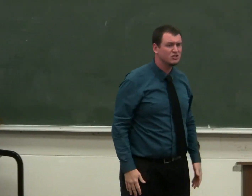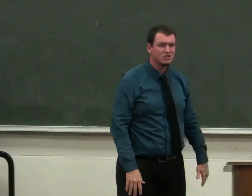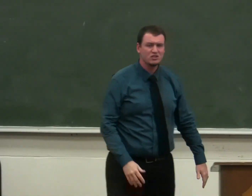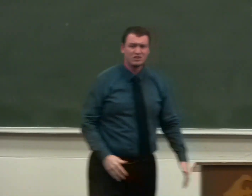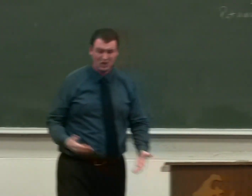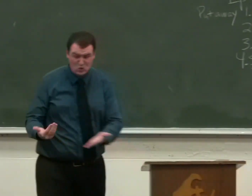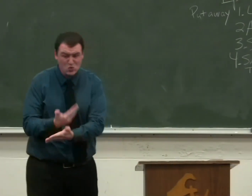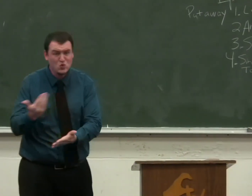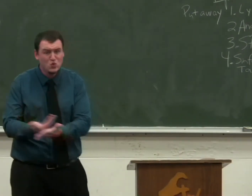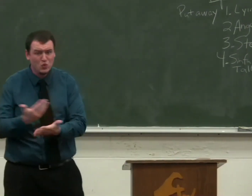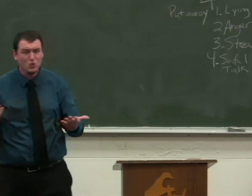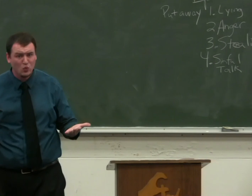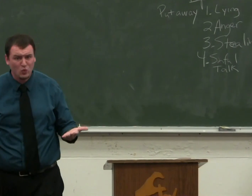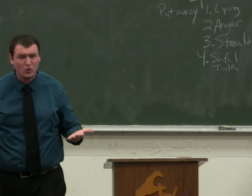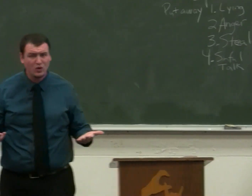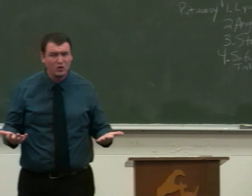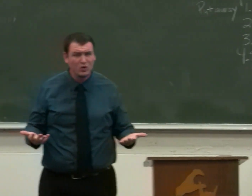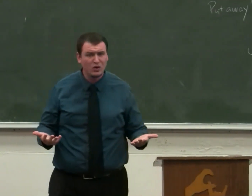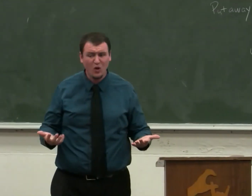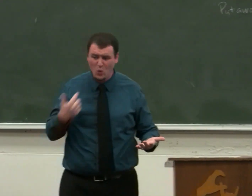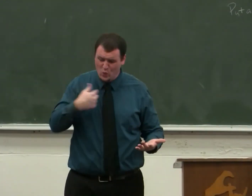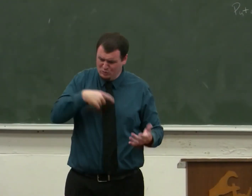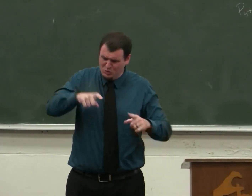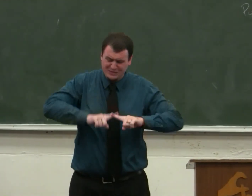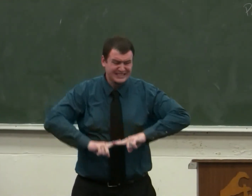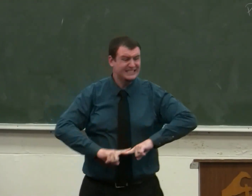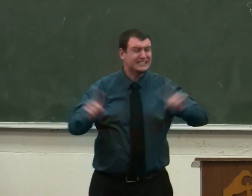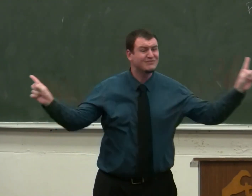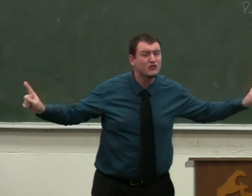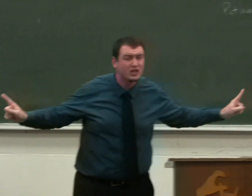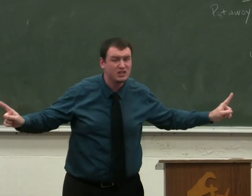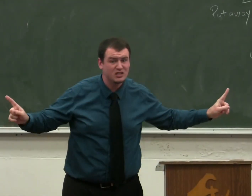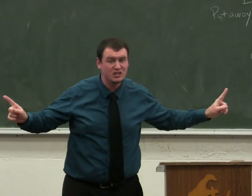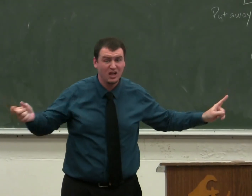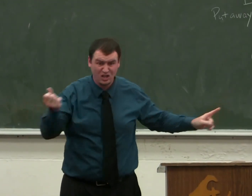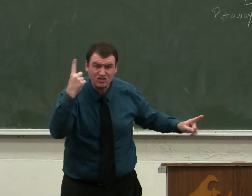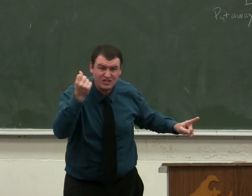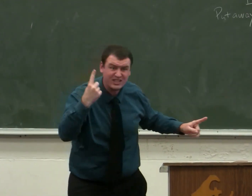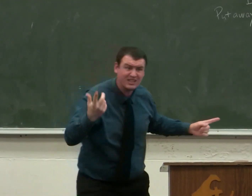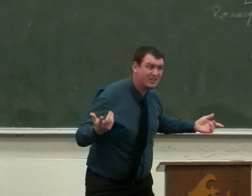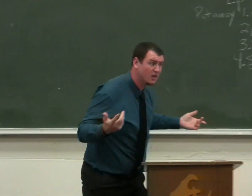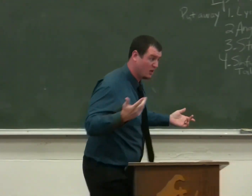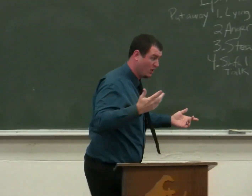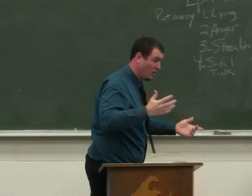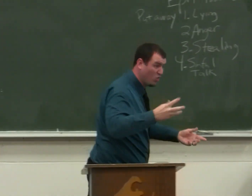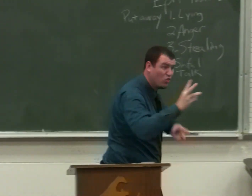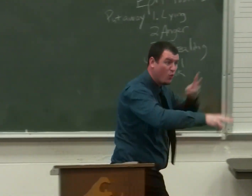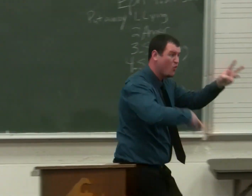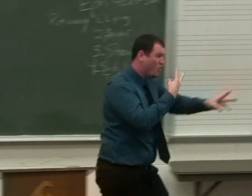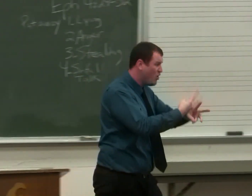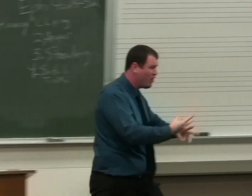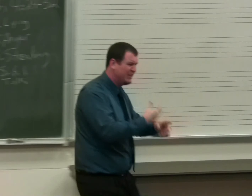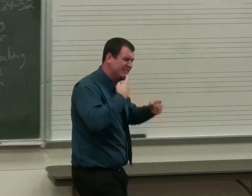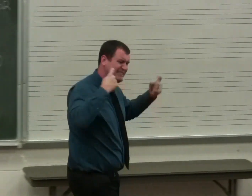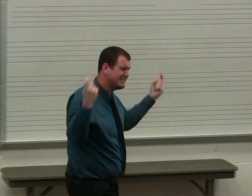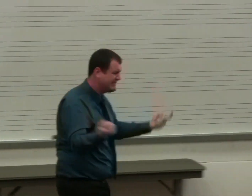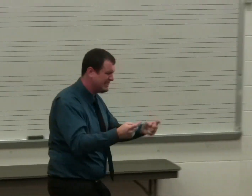I beg you, stop. We're new. We're supposed to be different. Do you understand this? The world